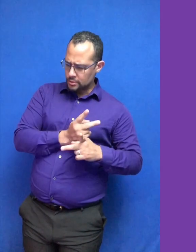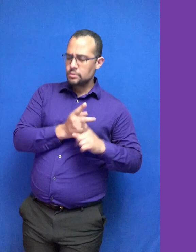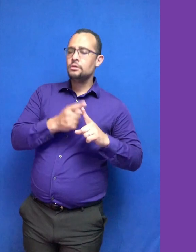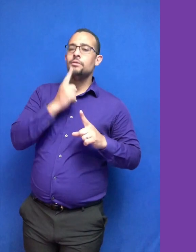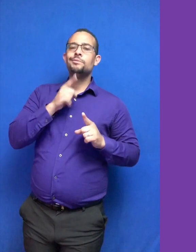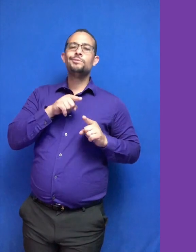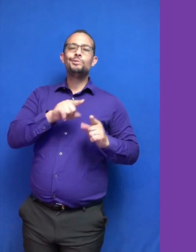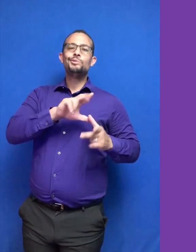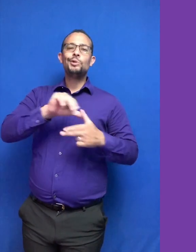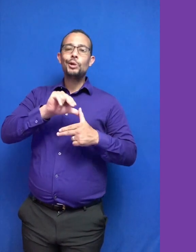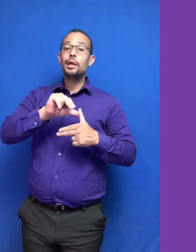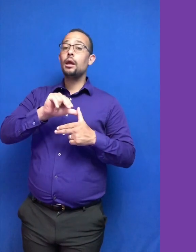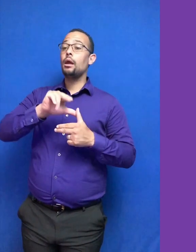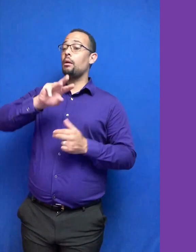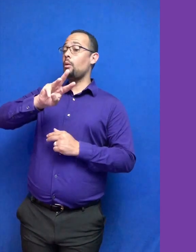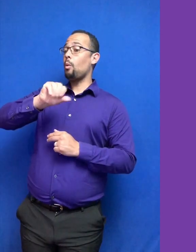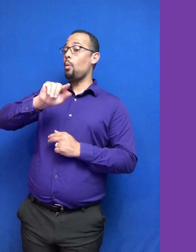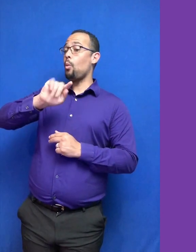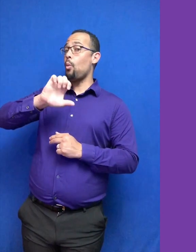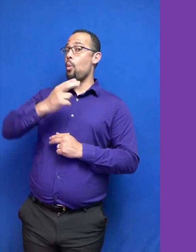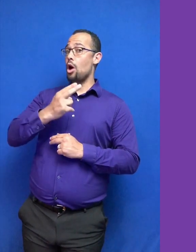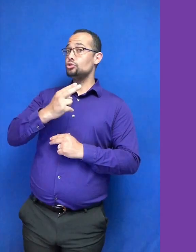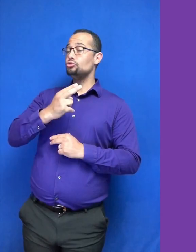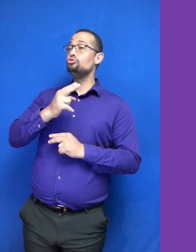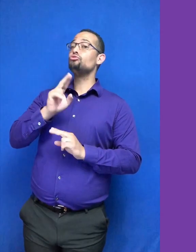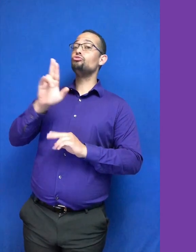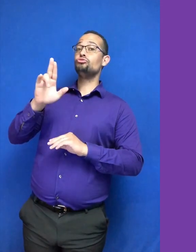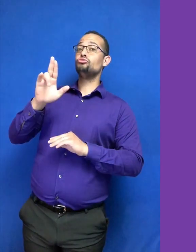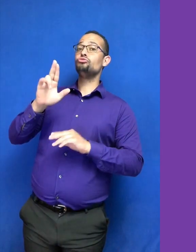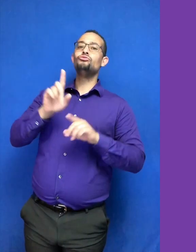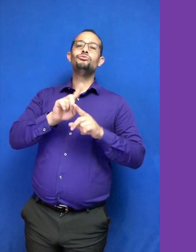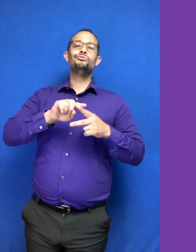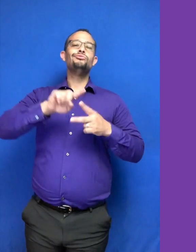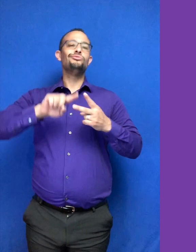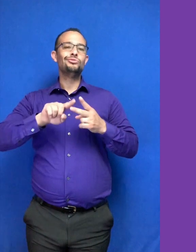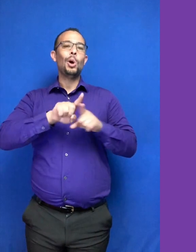warning, and what steps you should take.